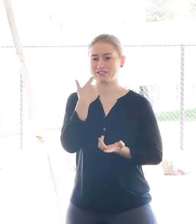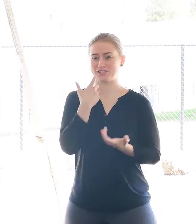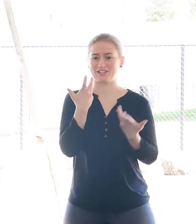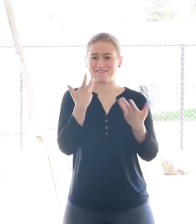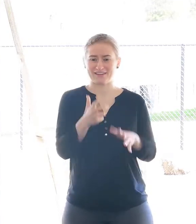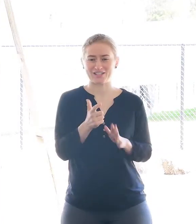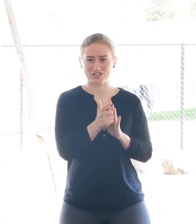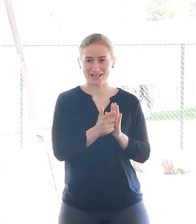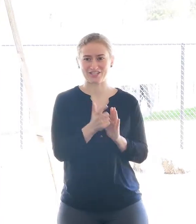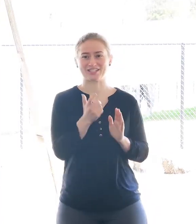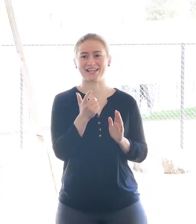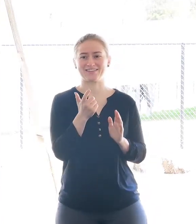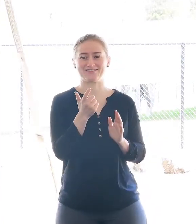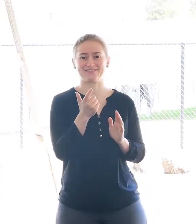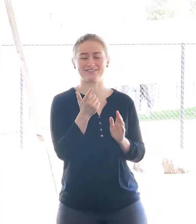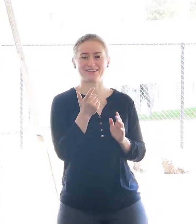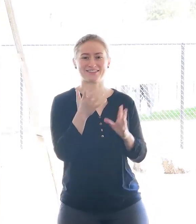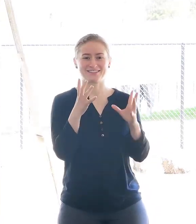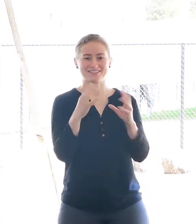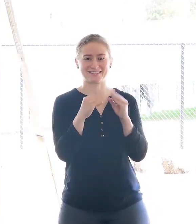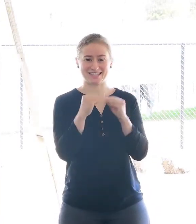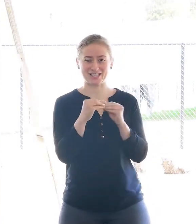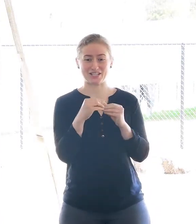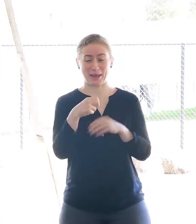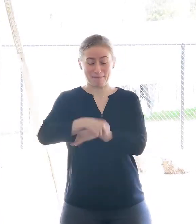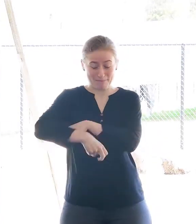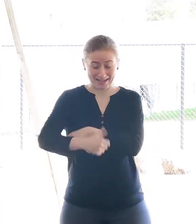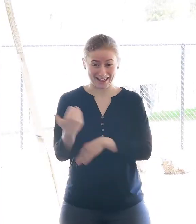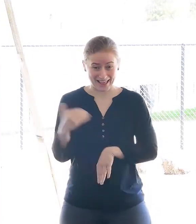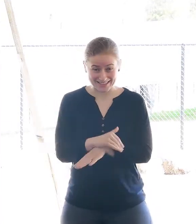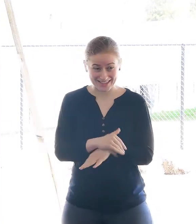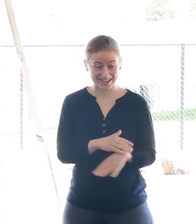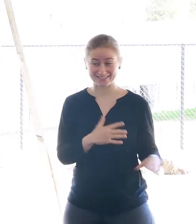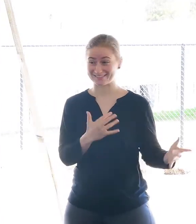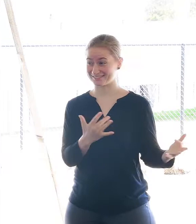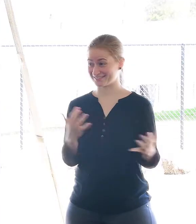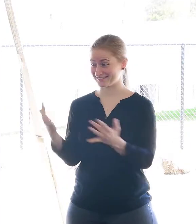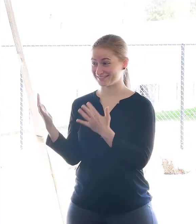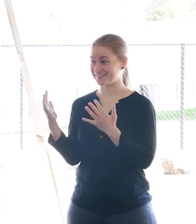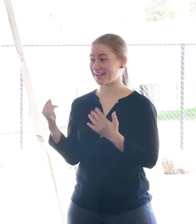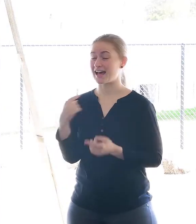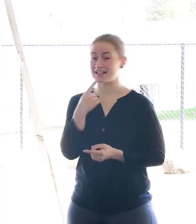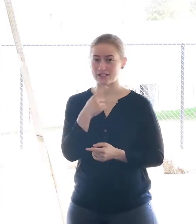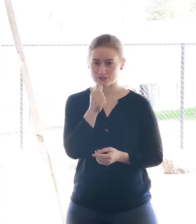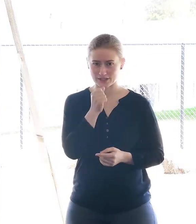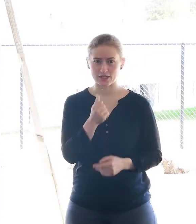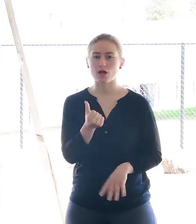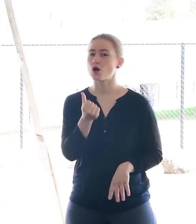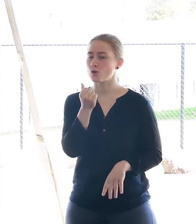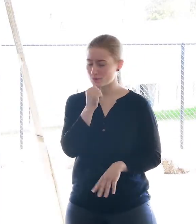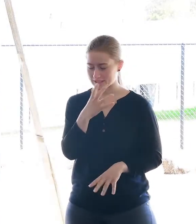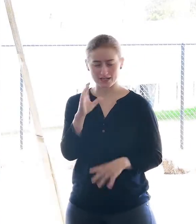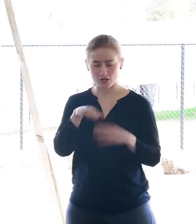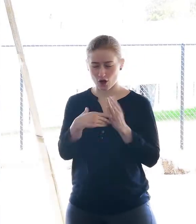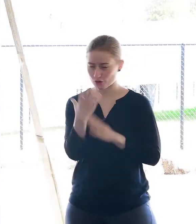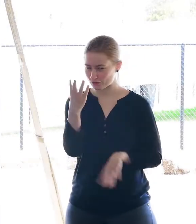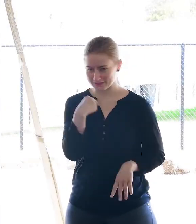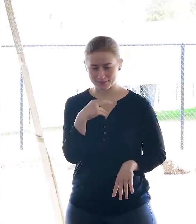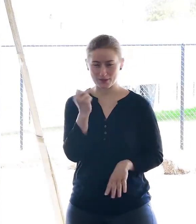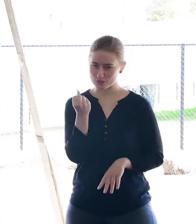legislative session at midnight last night, and I'll tell you a secret. We didn't all go to bed at 12:05.